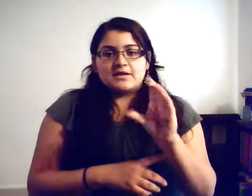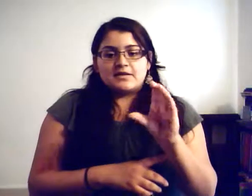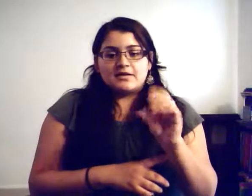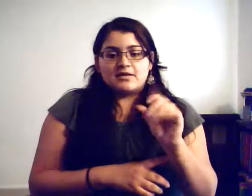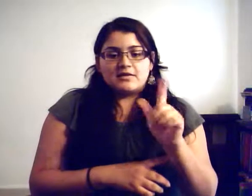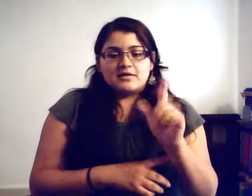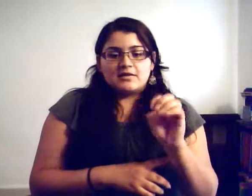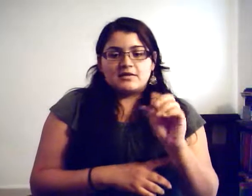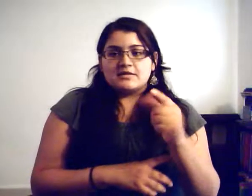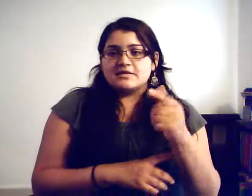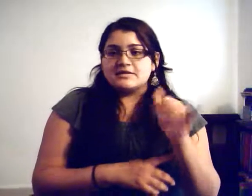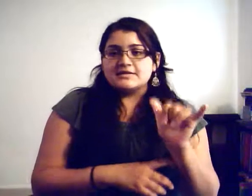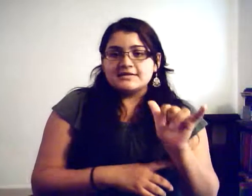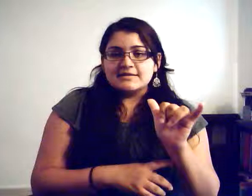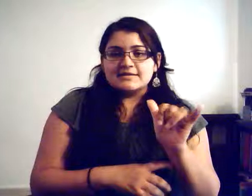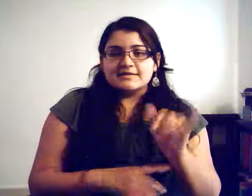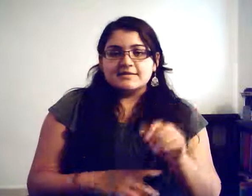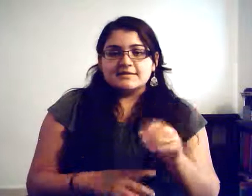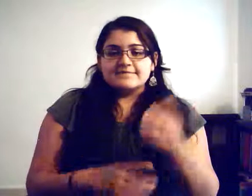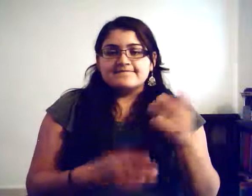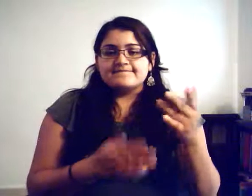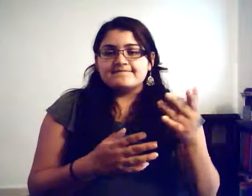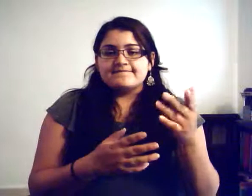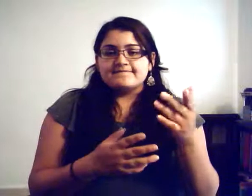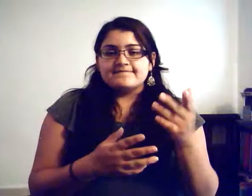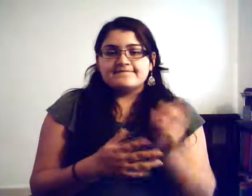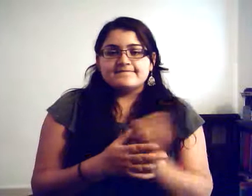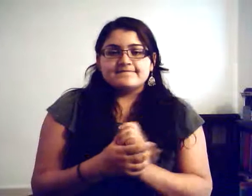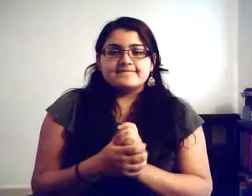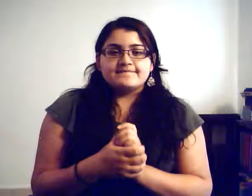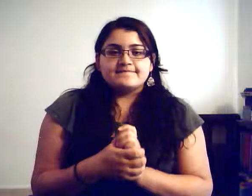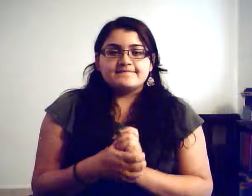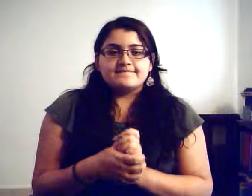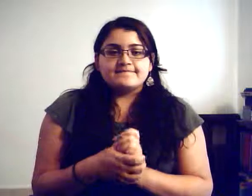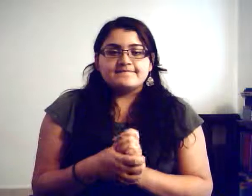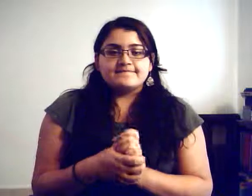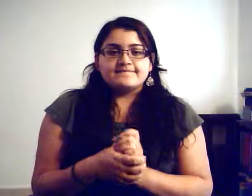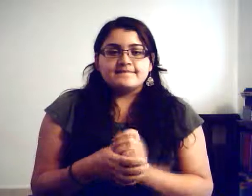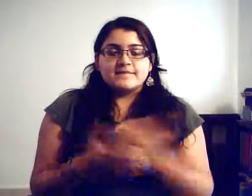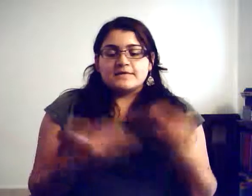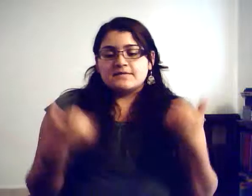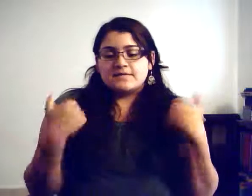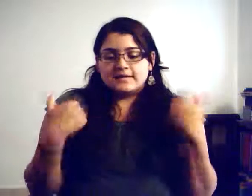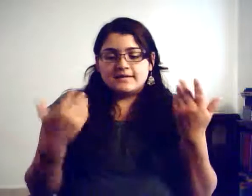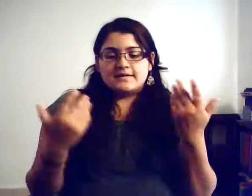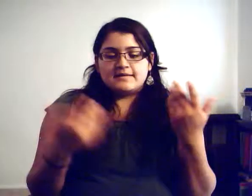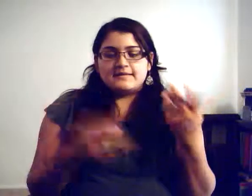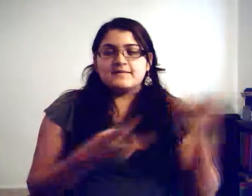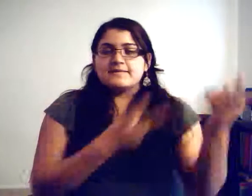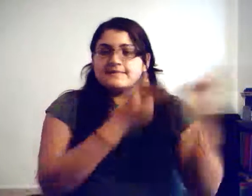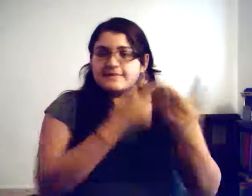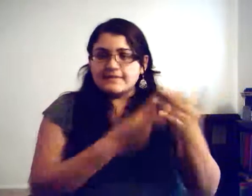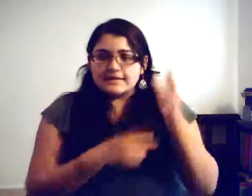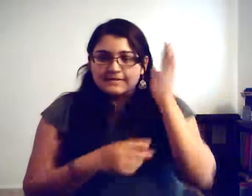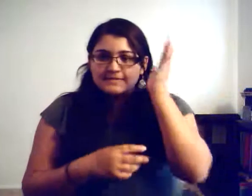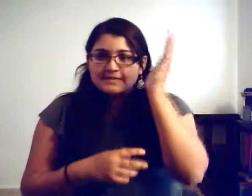devoted to each one, say 3 weeks for each section. And then I have a guest speaker come to class from each of those areas and do a